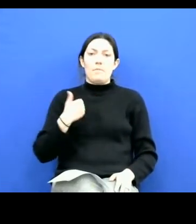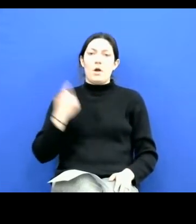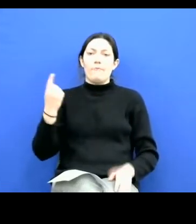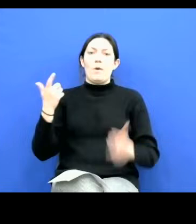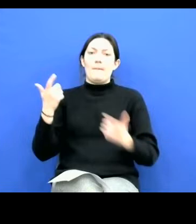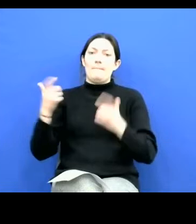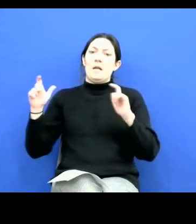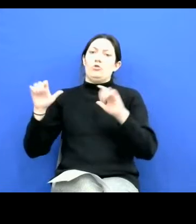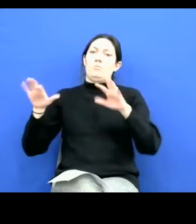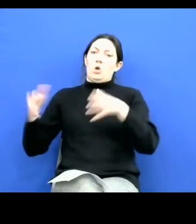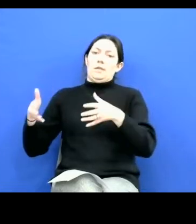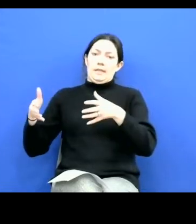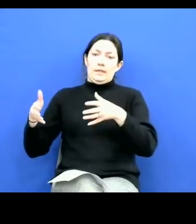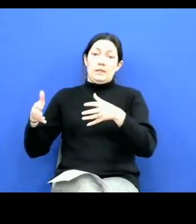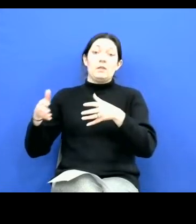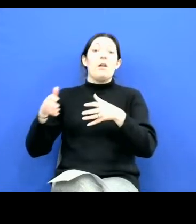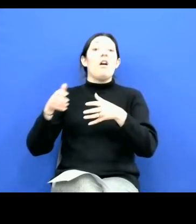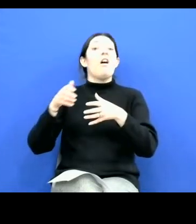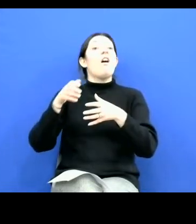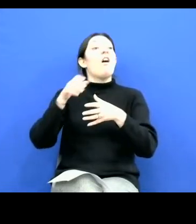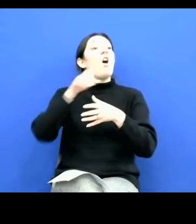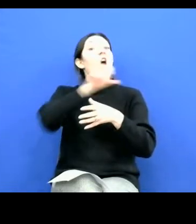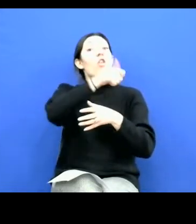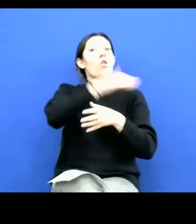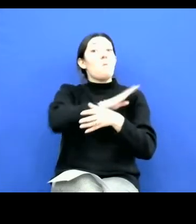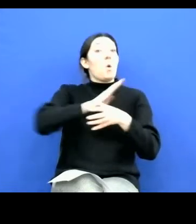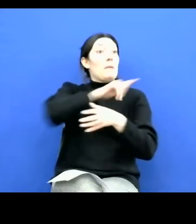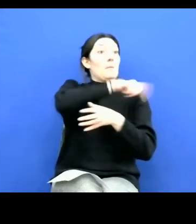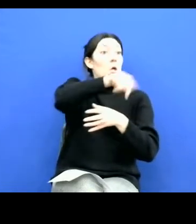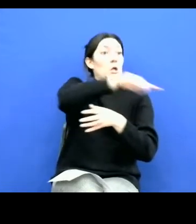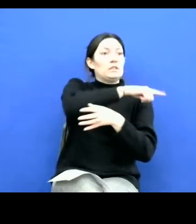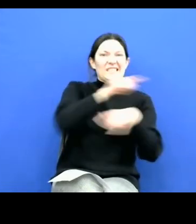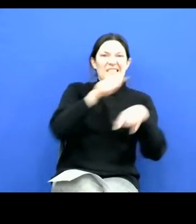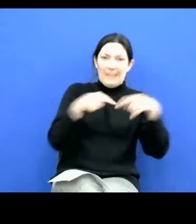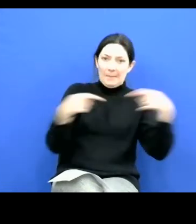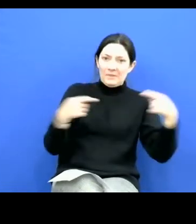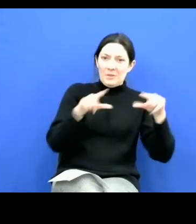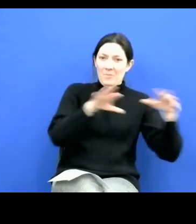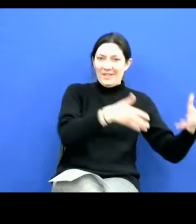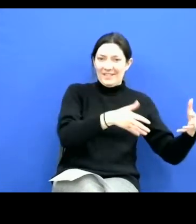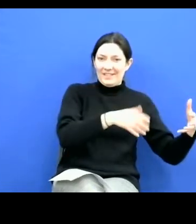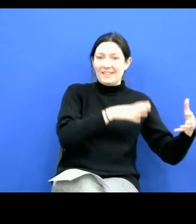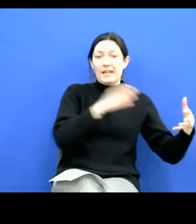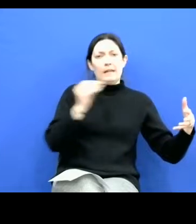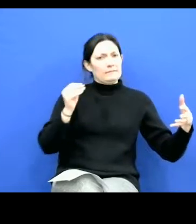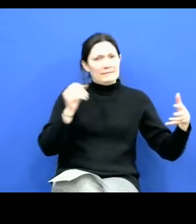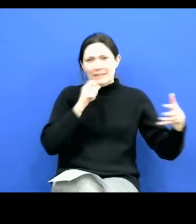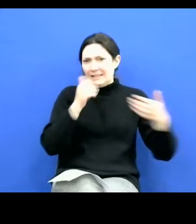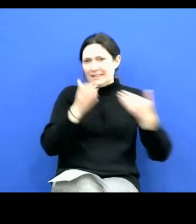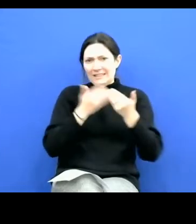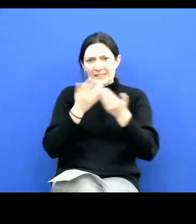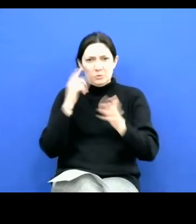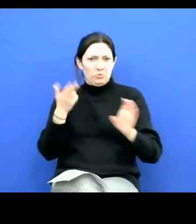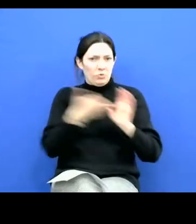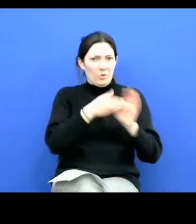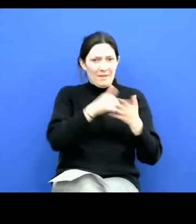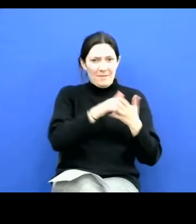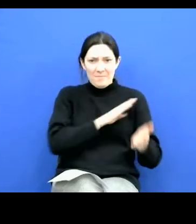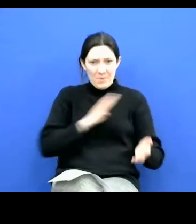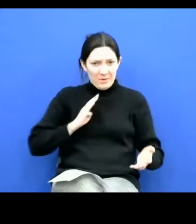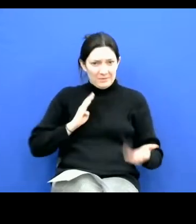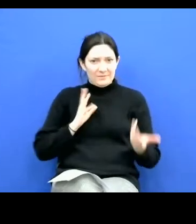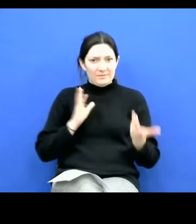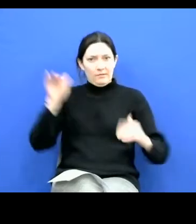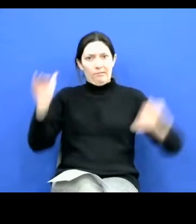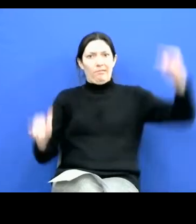the other board members were of the other party. It's not easy for anyone to come in. You know, fortunately, this board has always